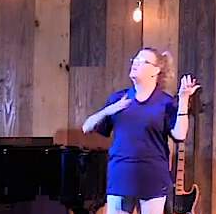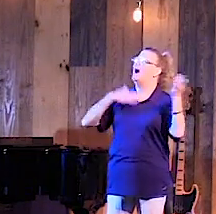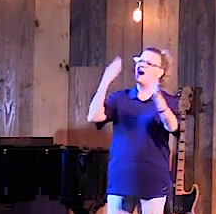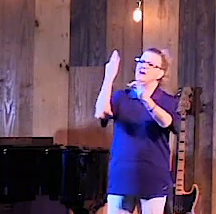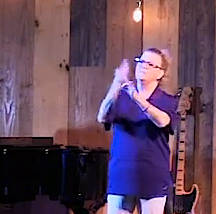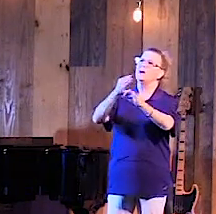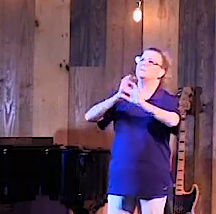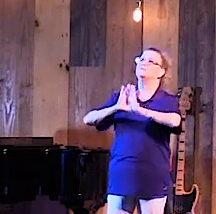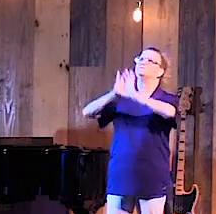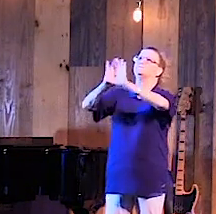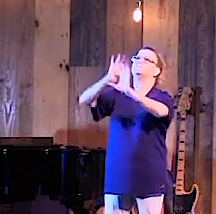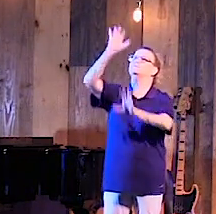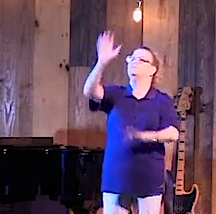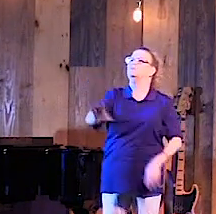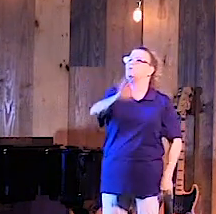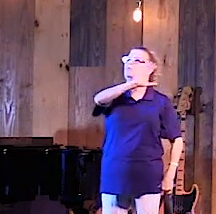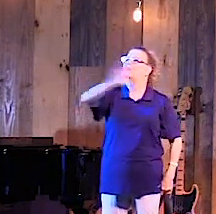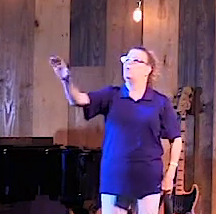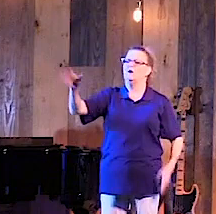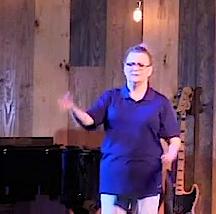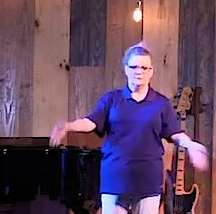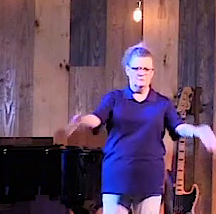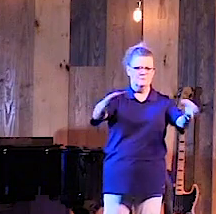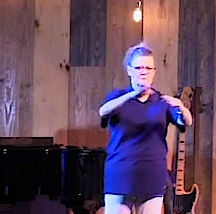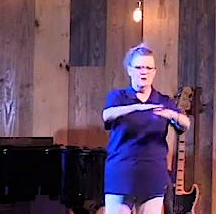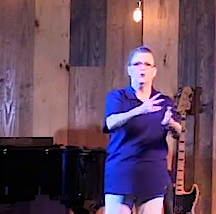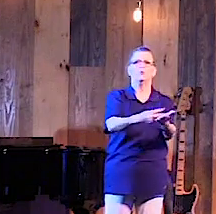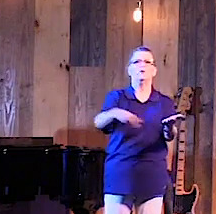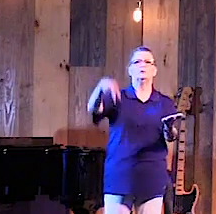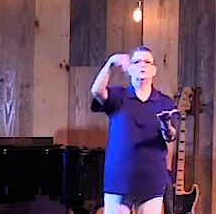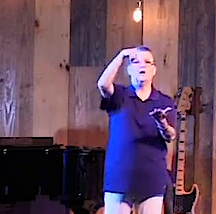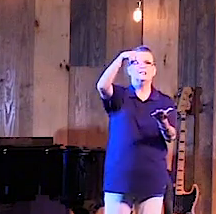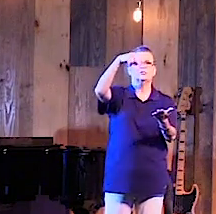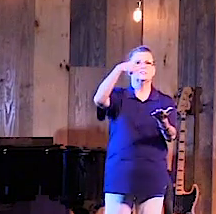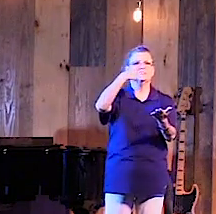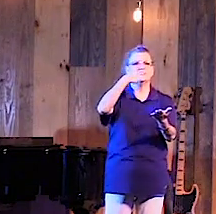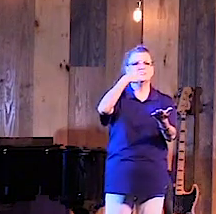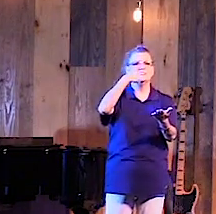cross. I put my faith in his burial and his resurrection. And I said,